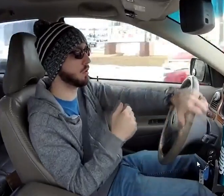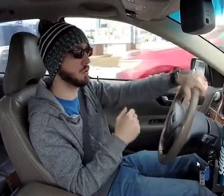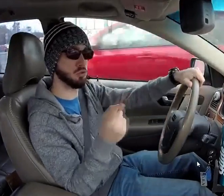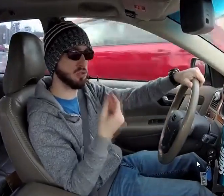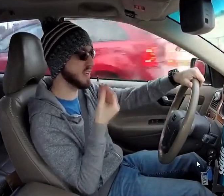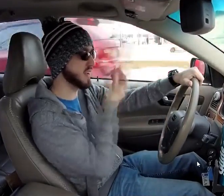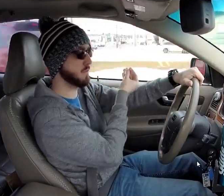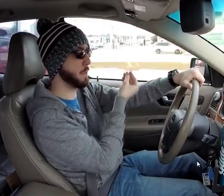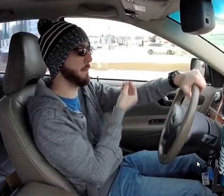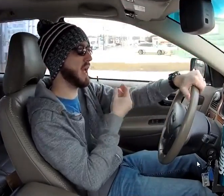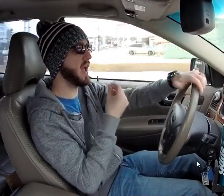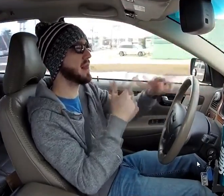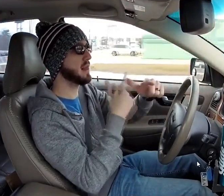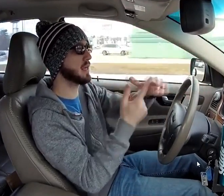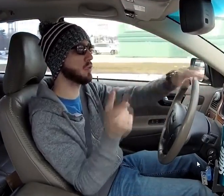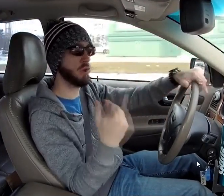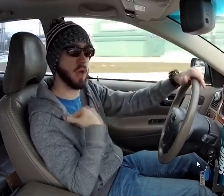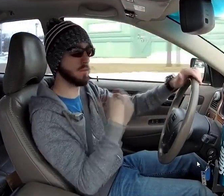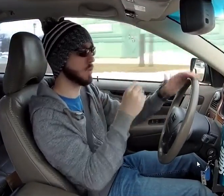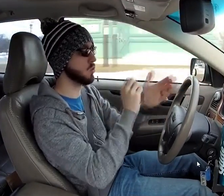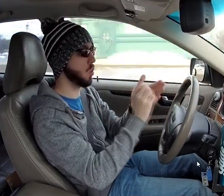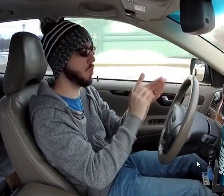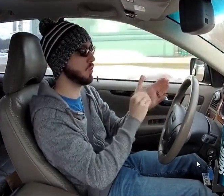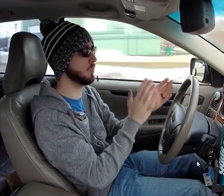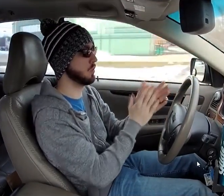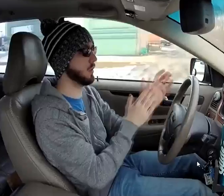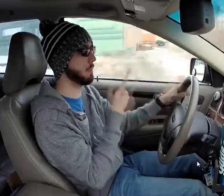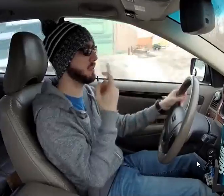and he's going to have you roll down his window, and if you give him your information